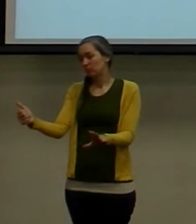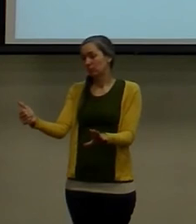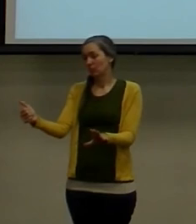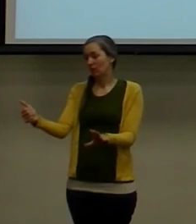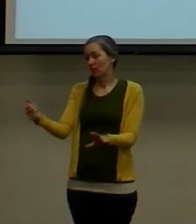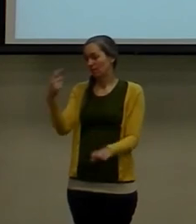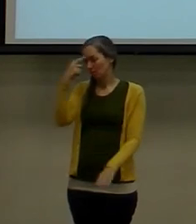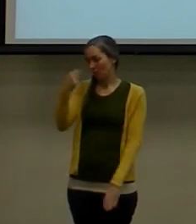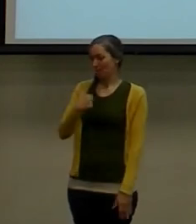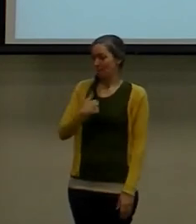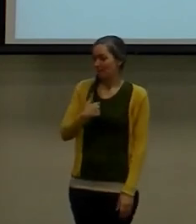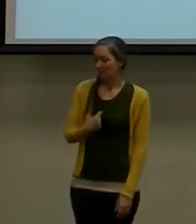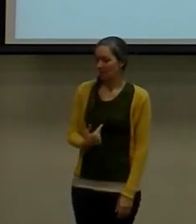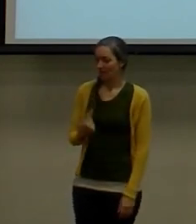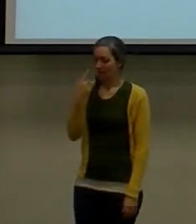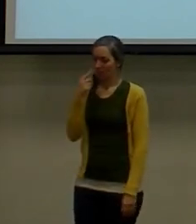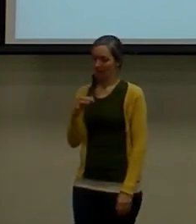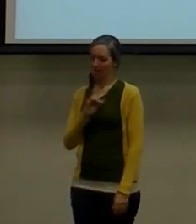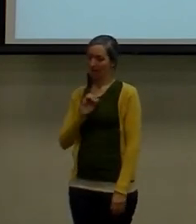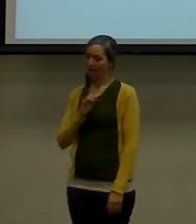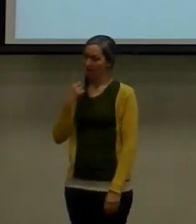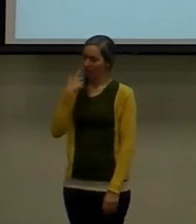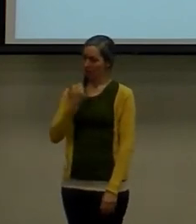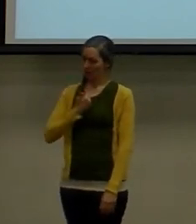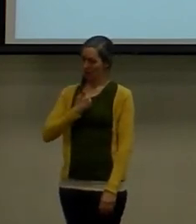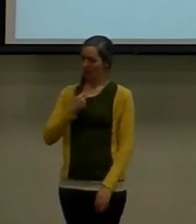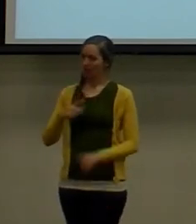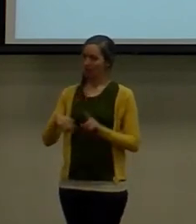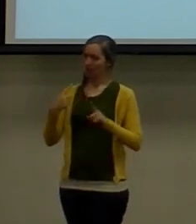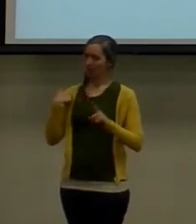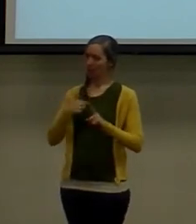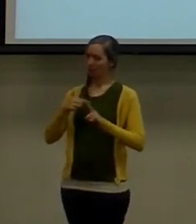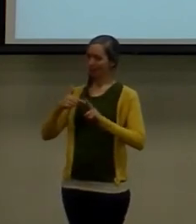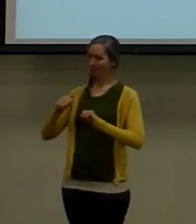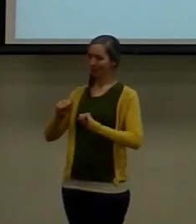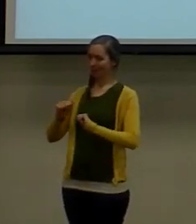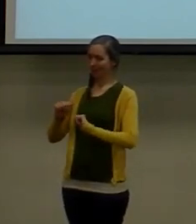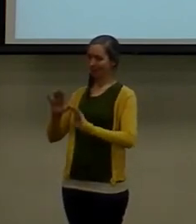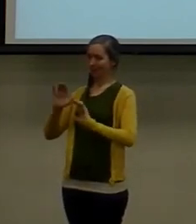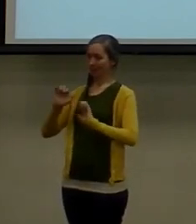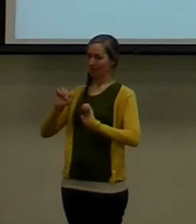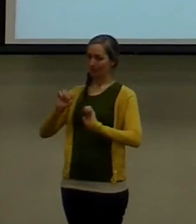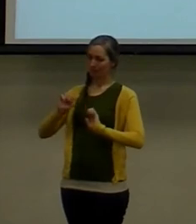I, for that myself. But you all gave up